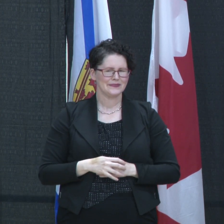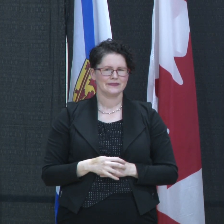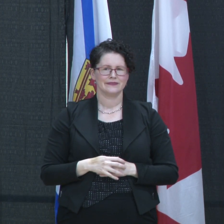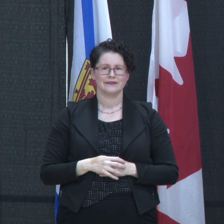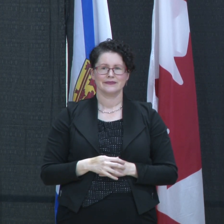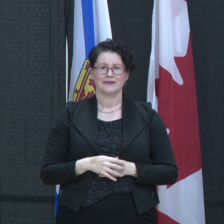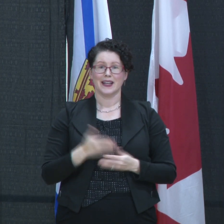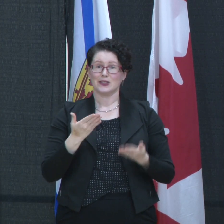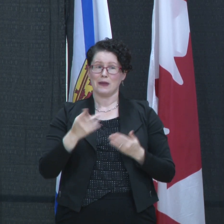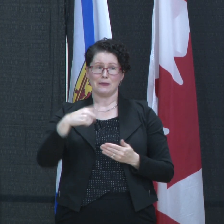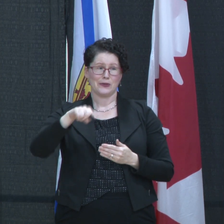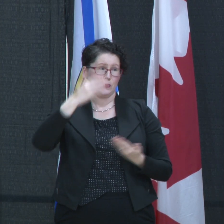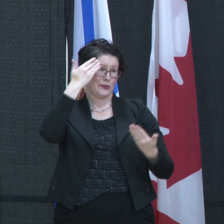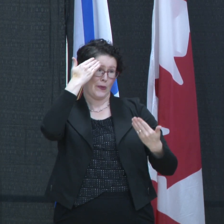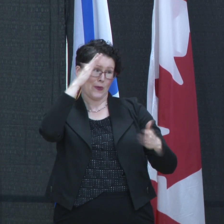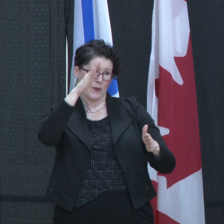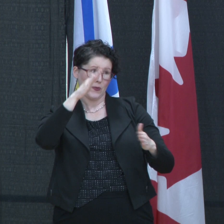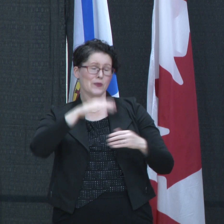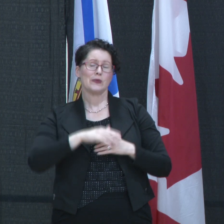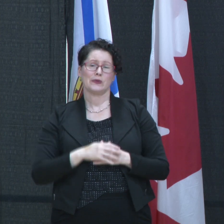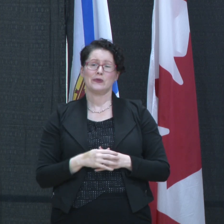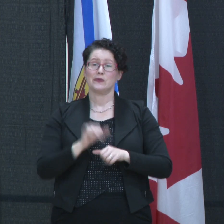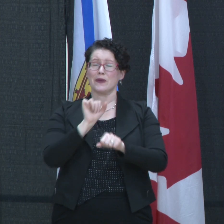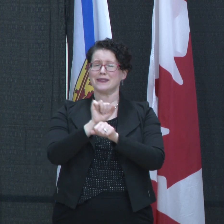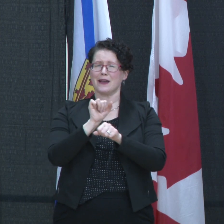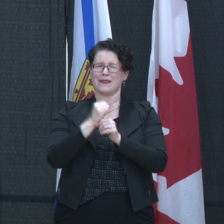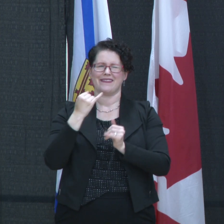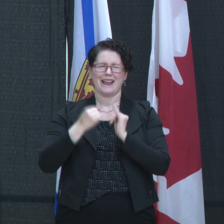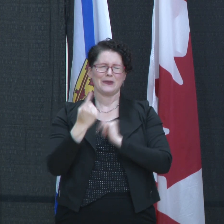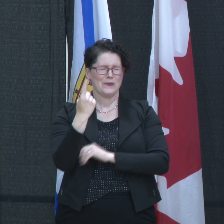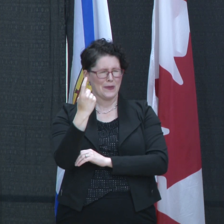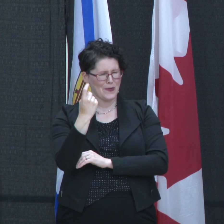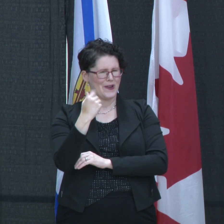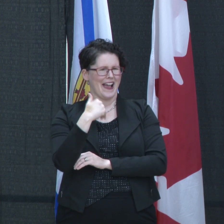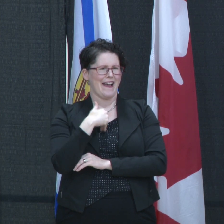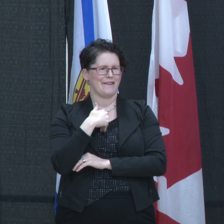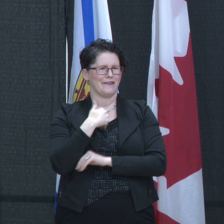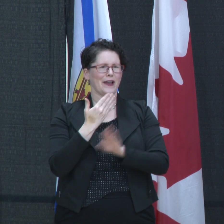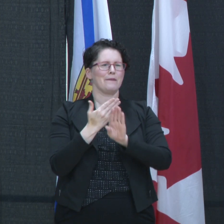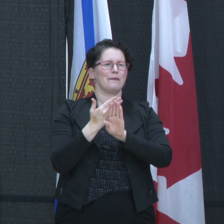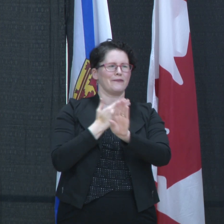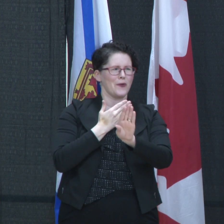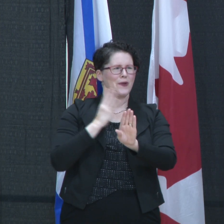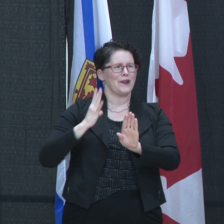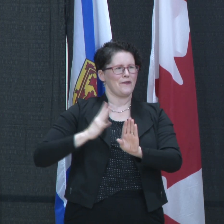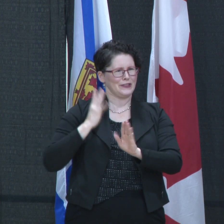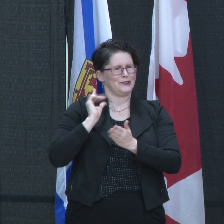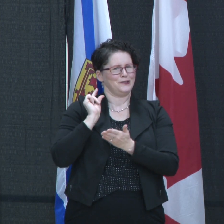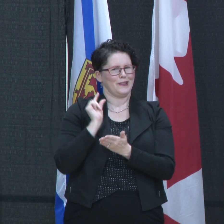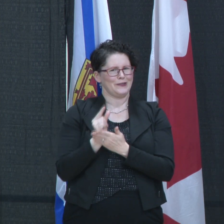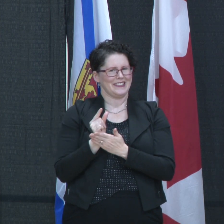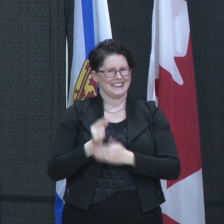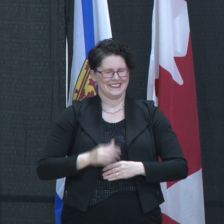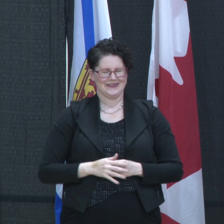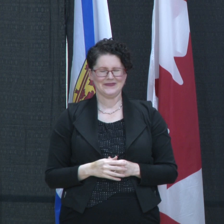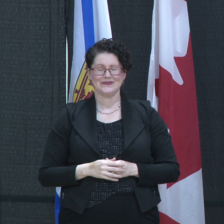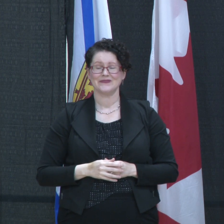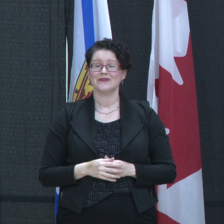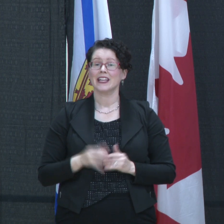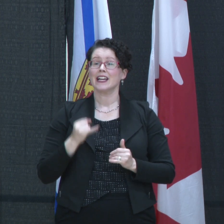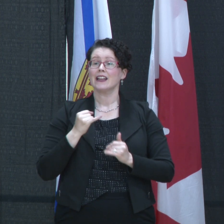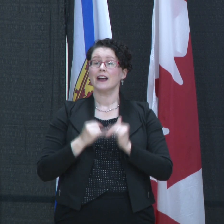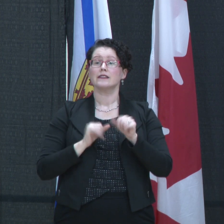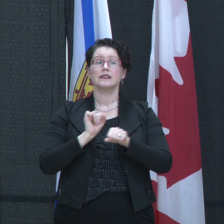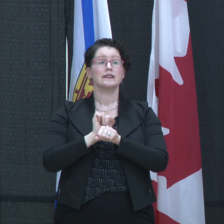one final assignment to complete prior to officially ending your program, and that one last assignment is